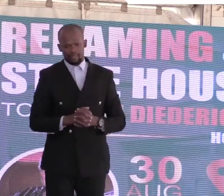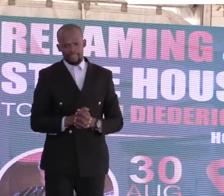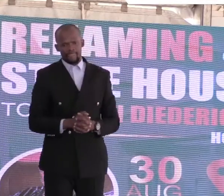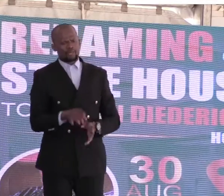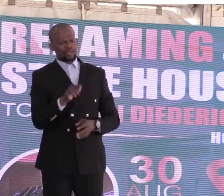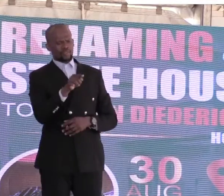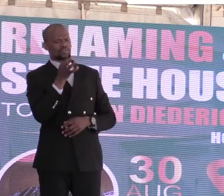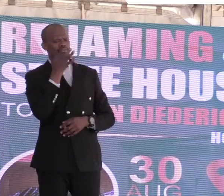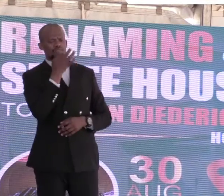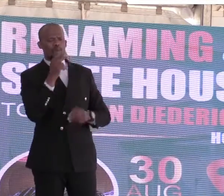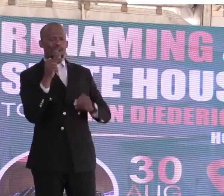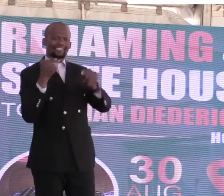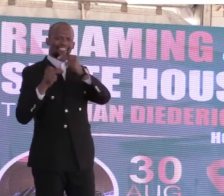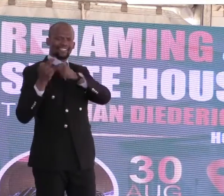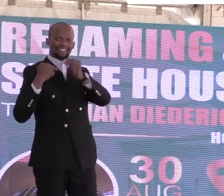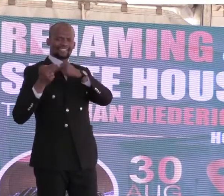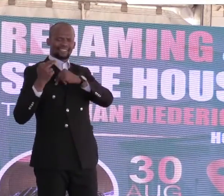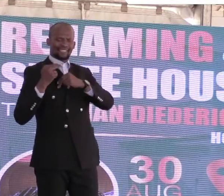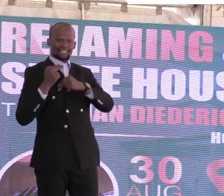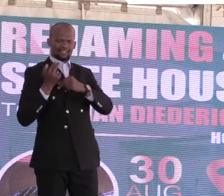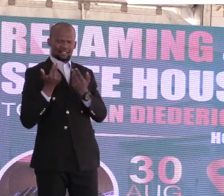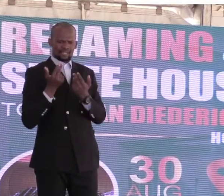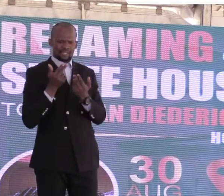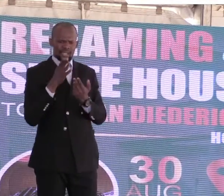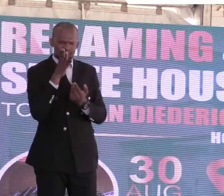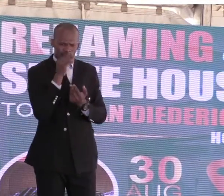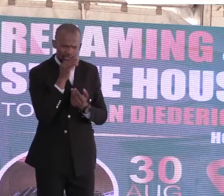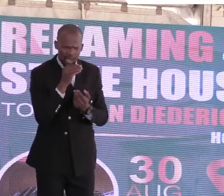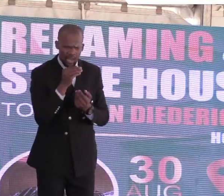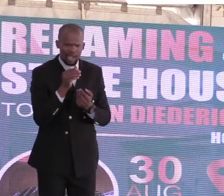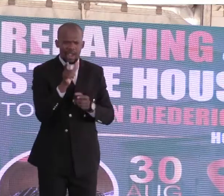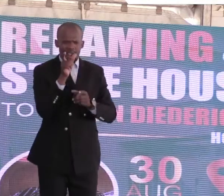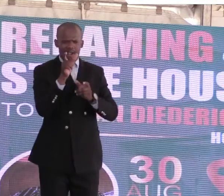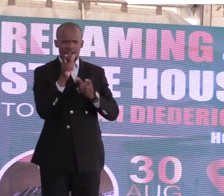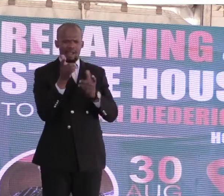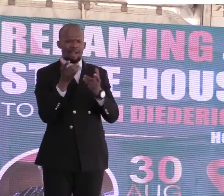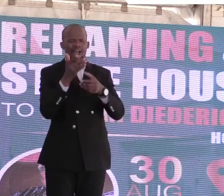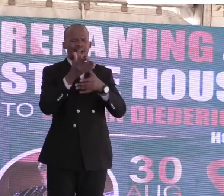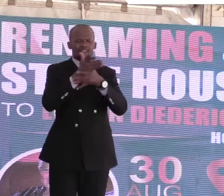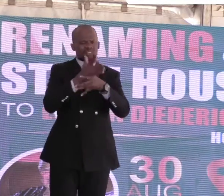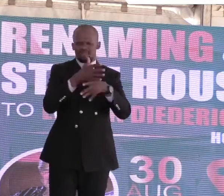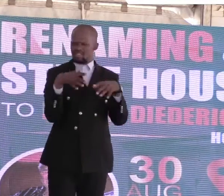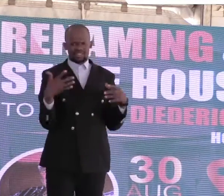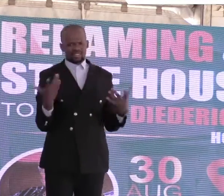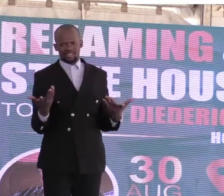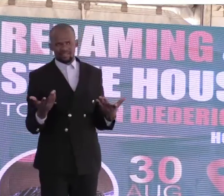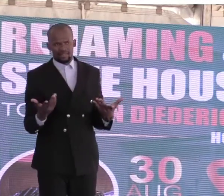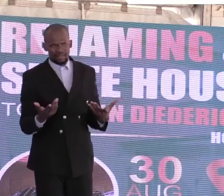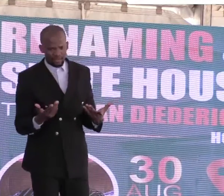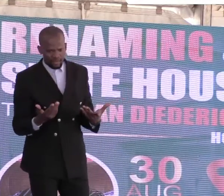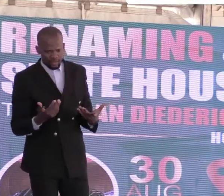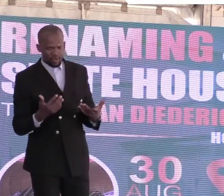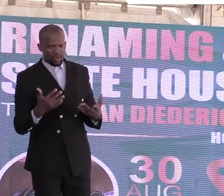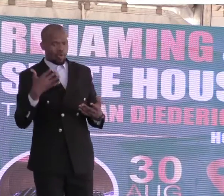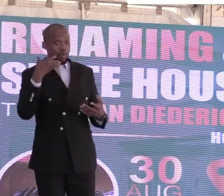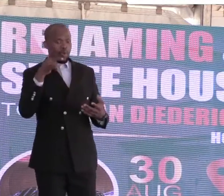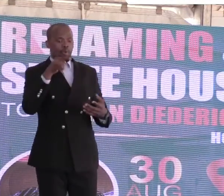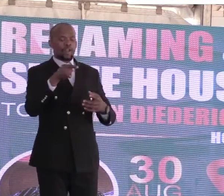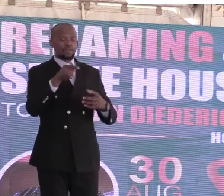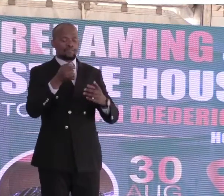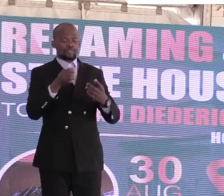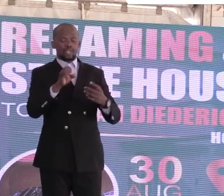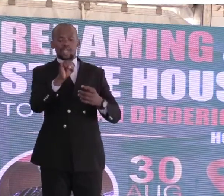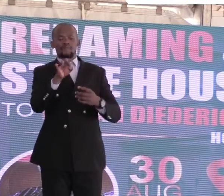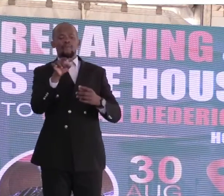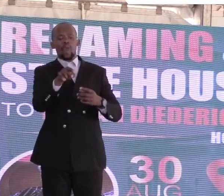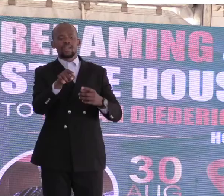Lanto kuthiwa history is told by the conquerors, ayisebenzi anymore ngoku. Kuba oyisileyo ubhala history ngolu